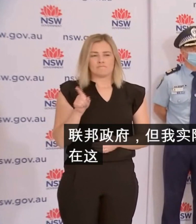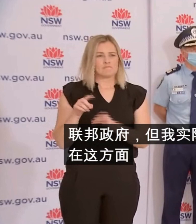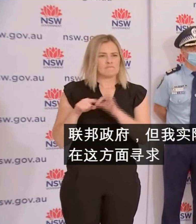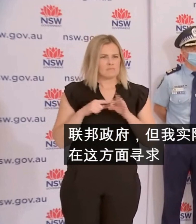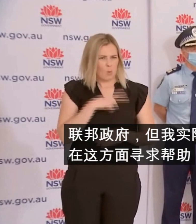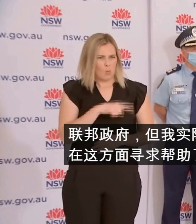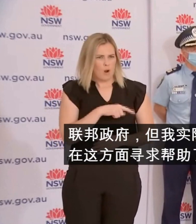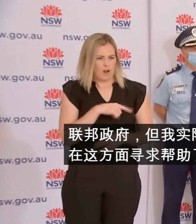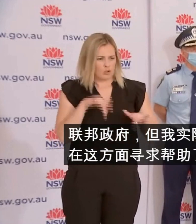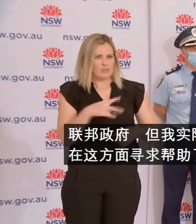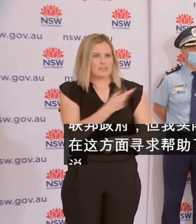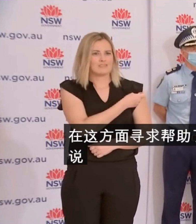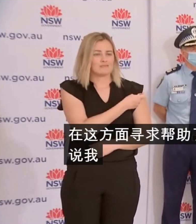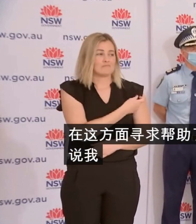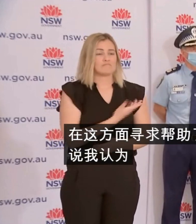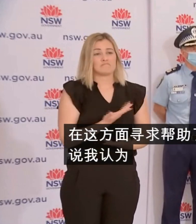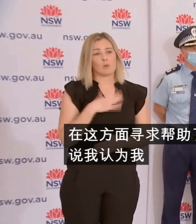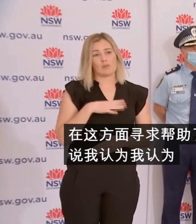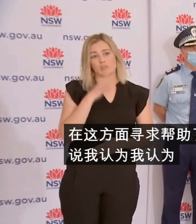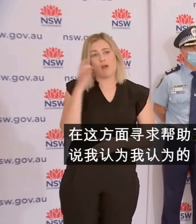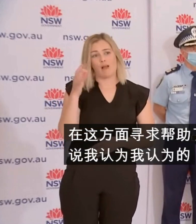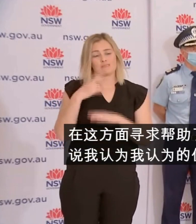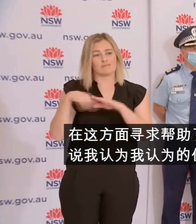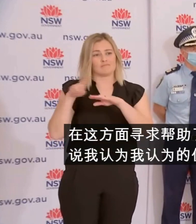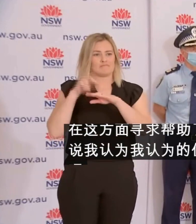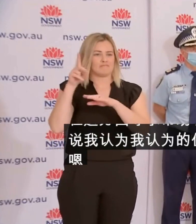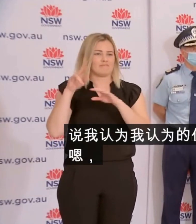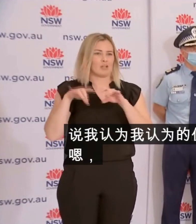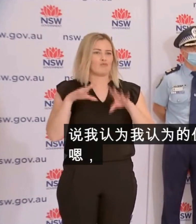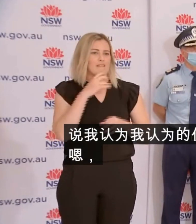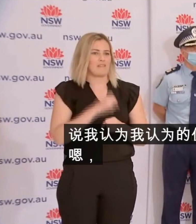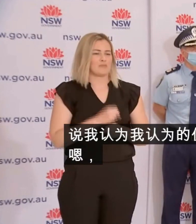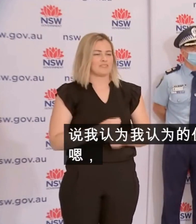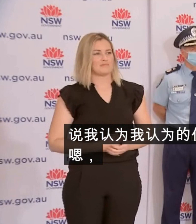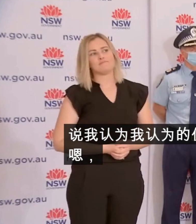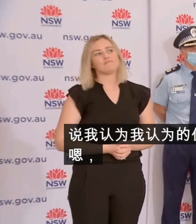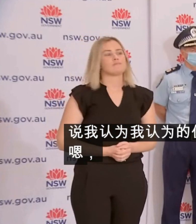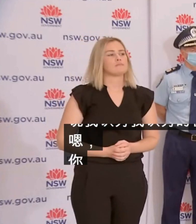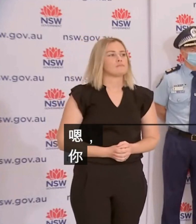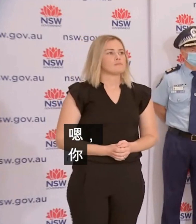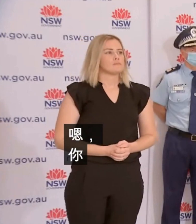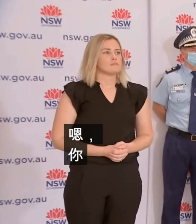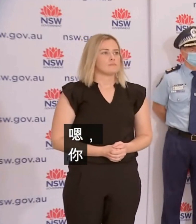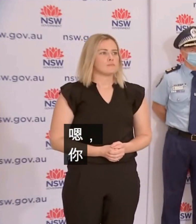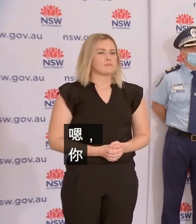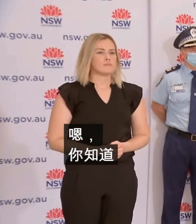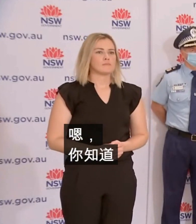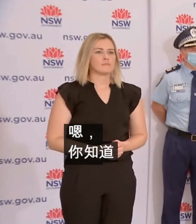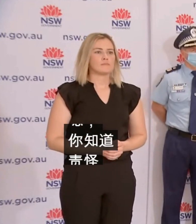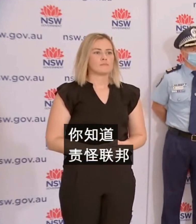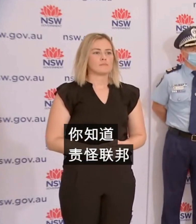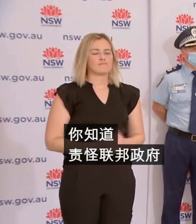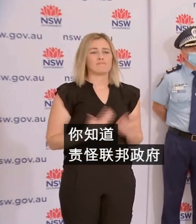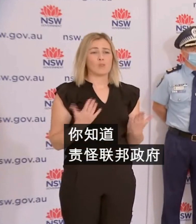actually asked for help on that front. Look, can I say, actually, I think priorities. I think that you know, it's not appropriate